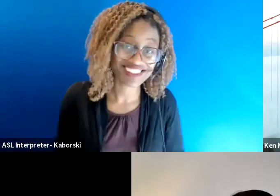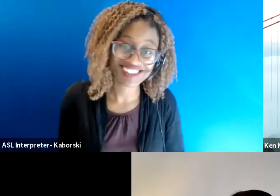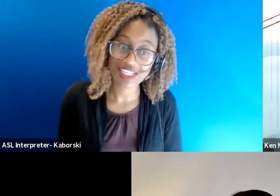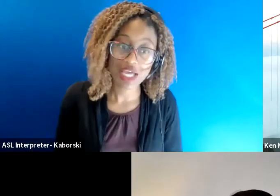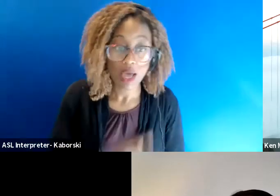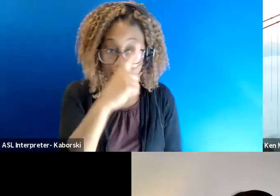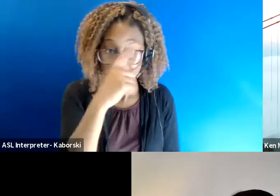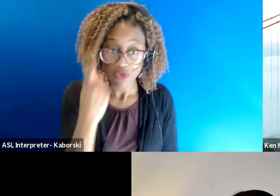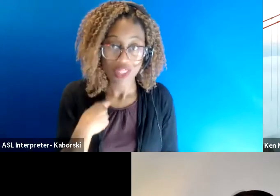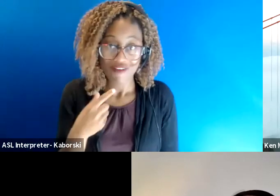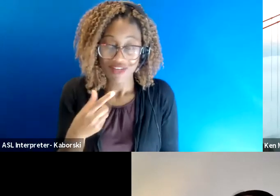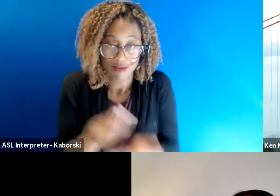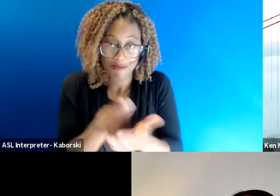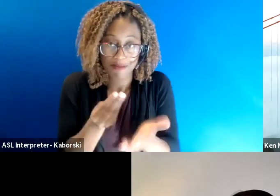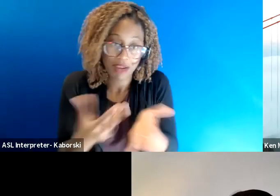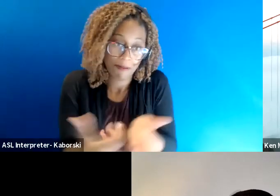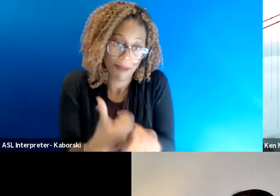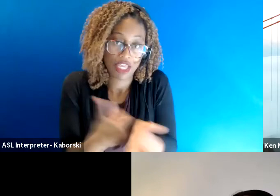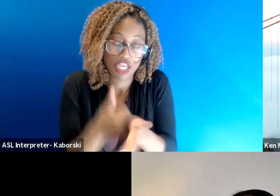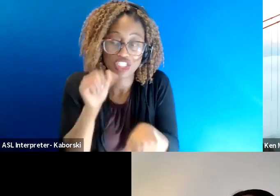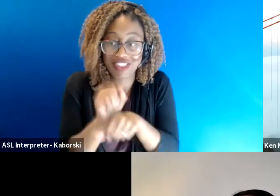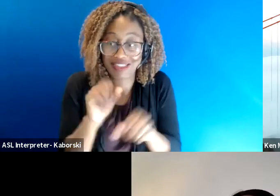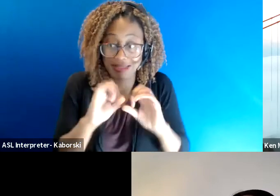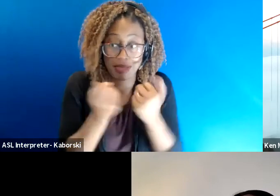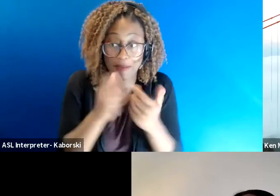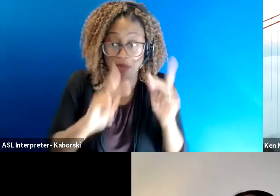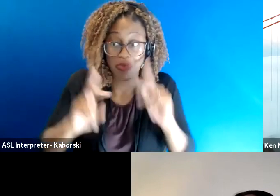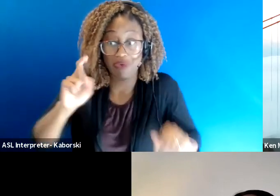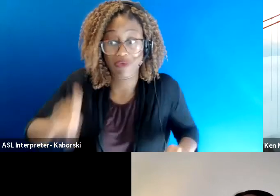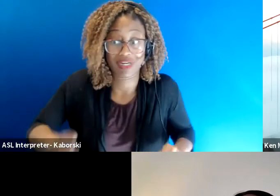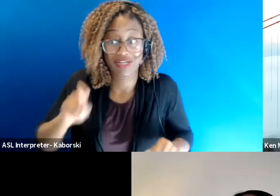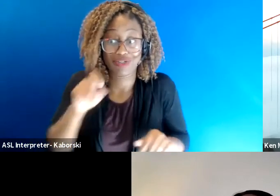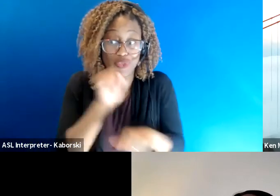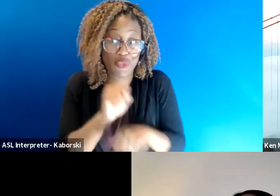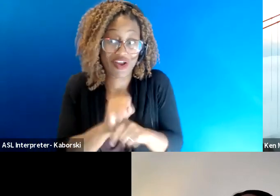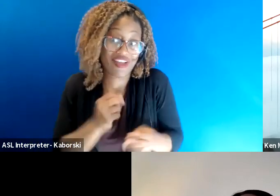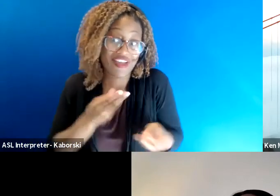in a capitalist society. People need to work and feed their families, and